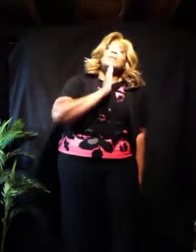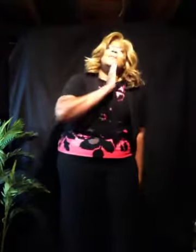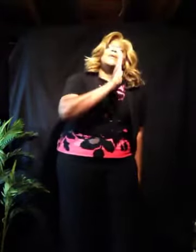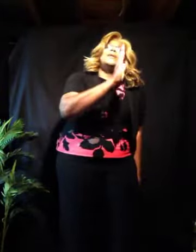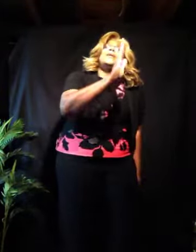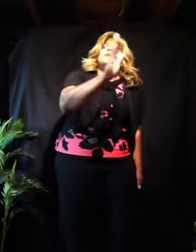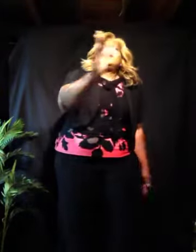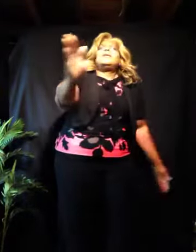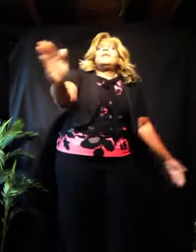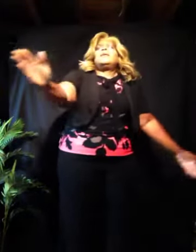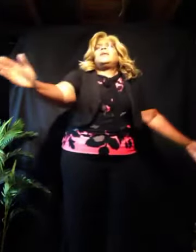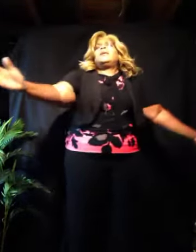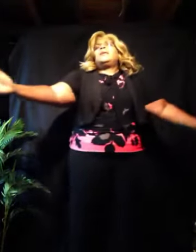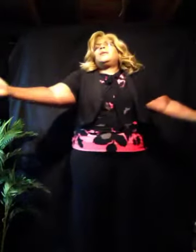be